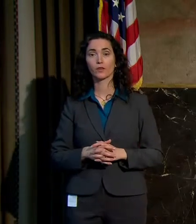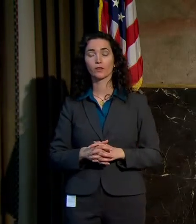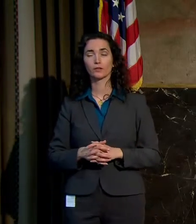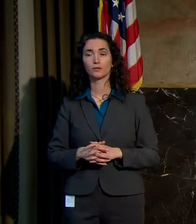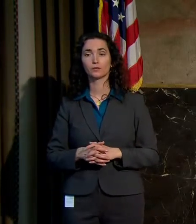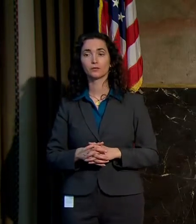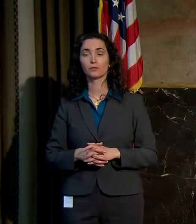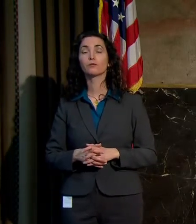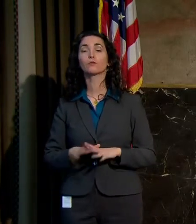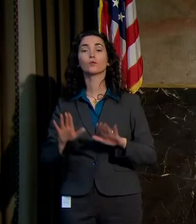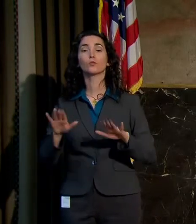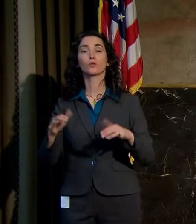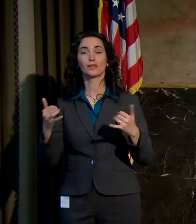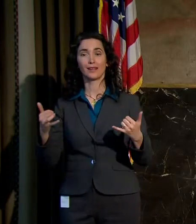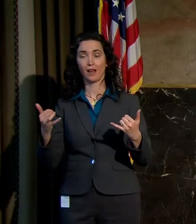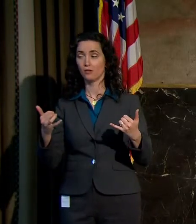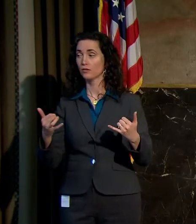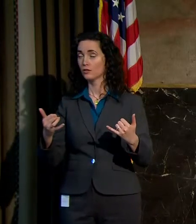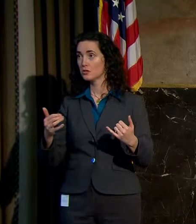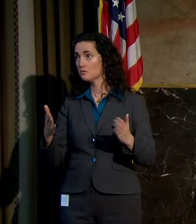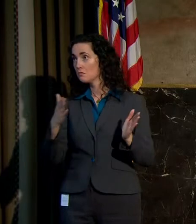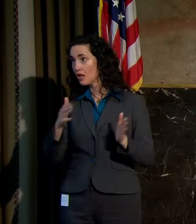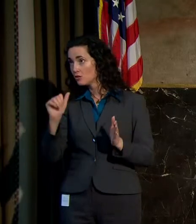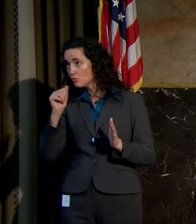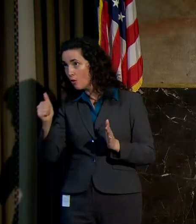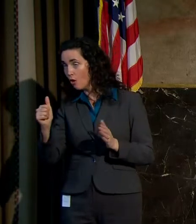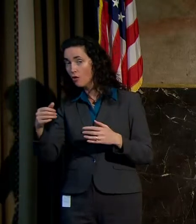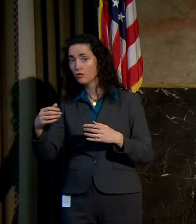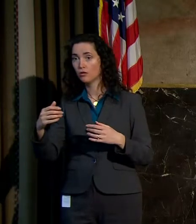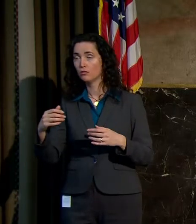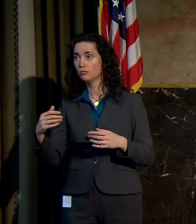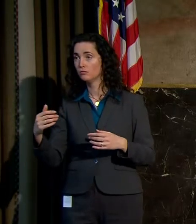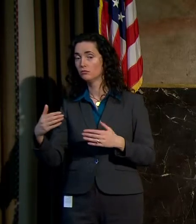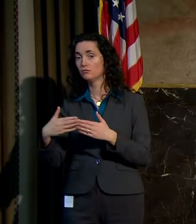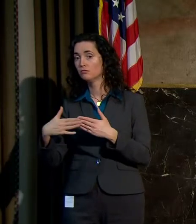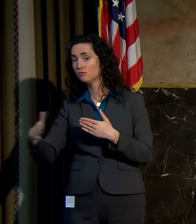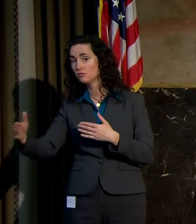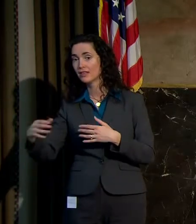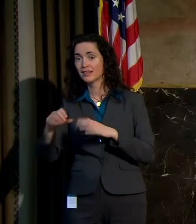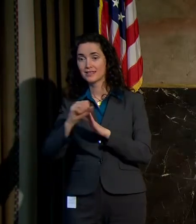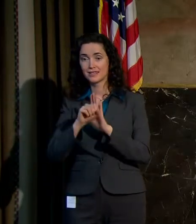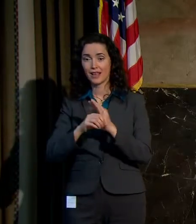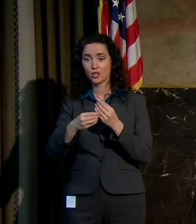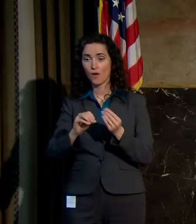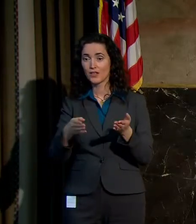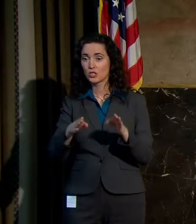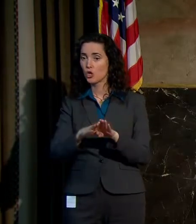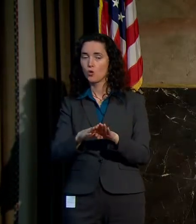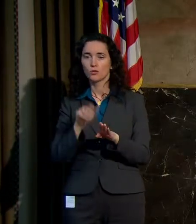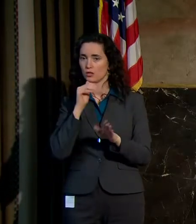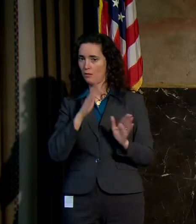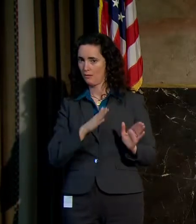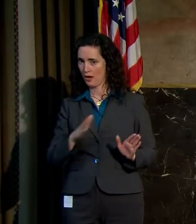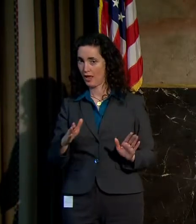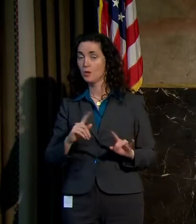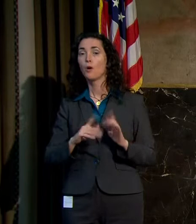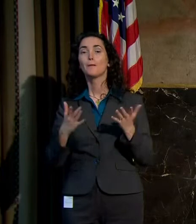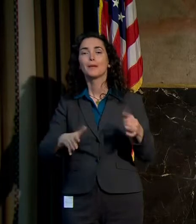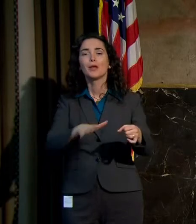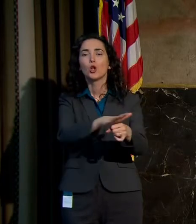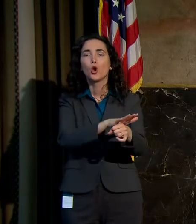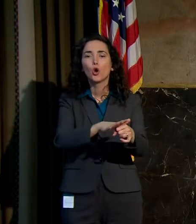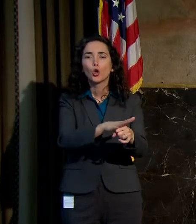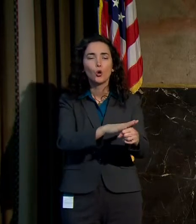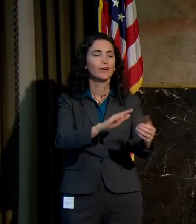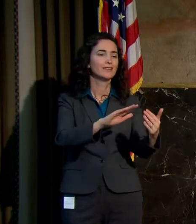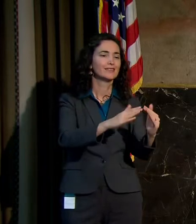have any office closures, state office closures in effect. But there may be some local closures, especially as it relates to schools.